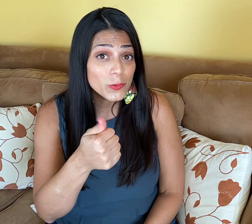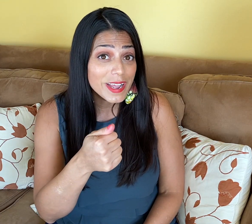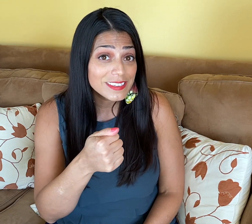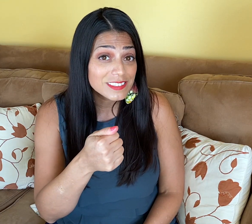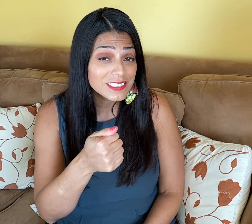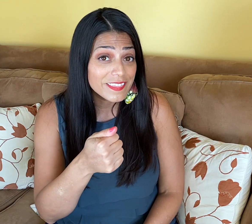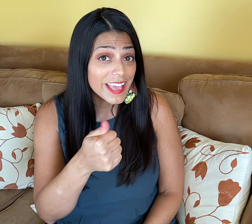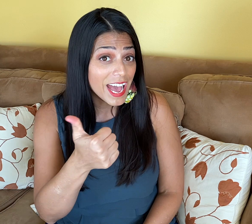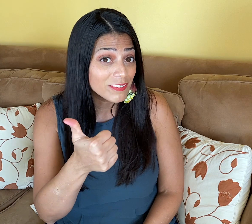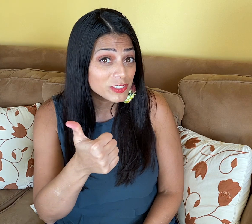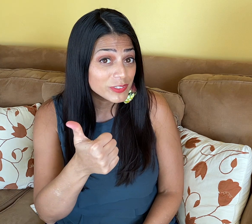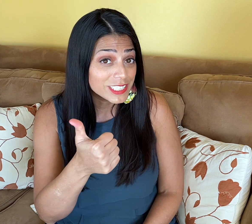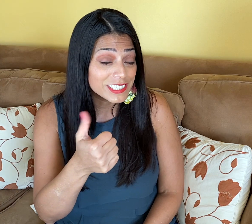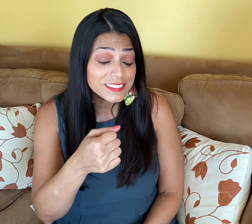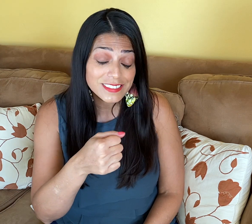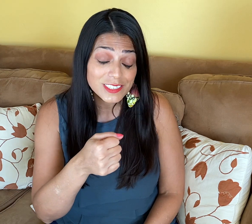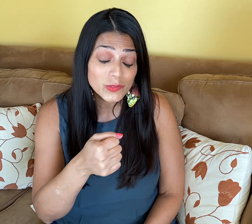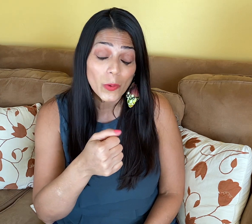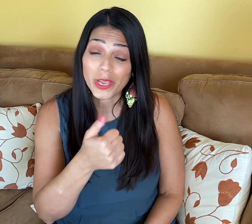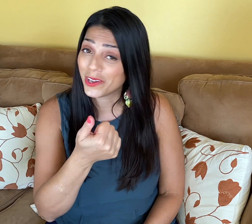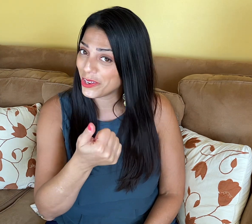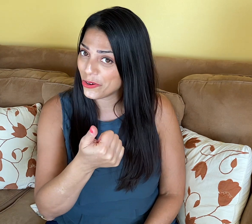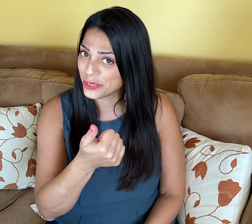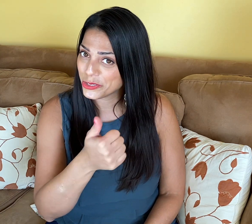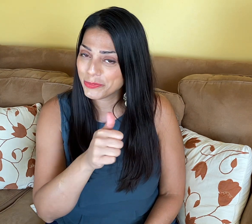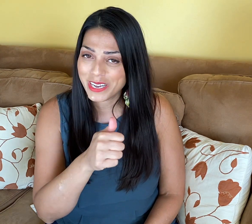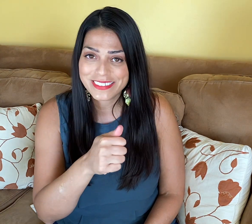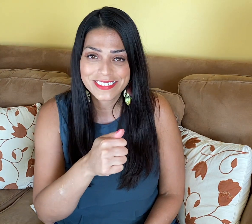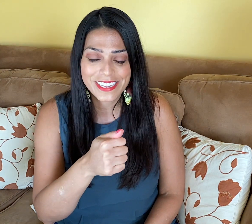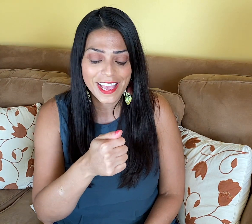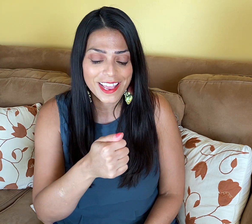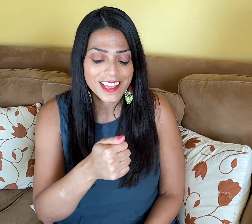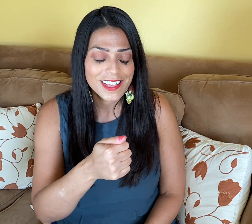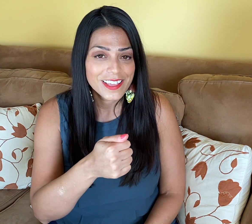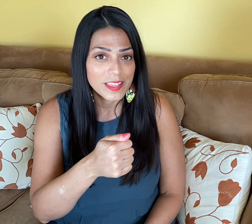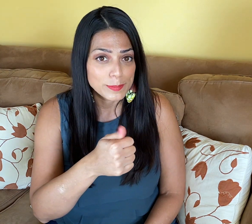way so that they have to really listen, working on auditory processing again. Thumbs up,